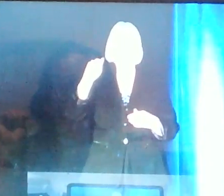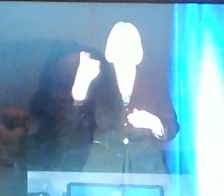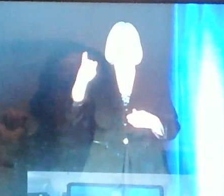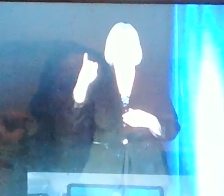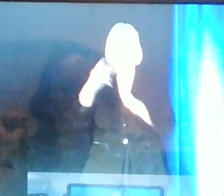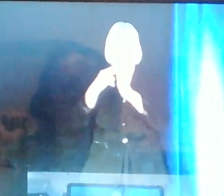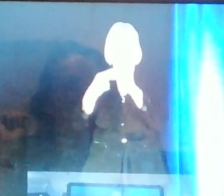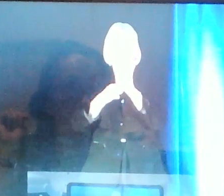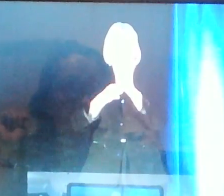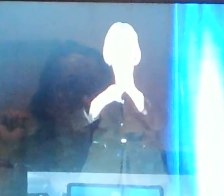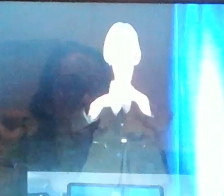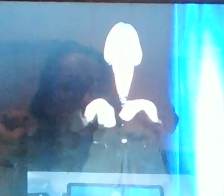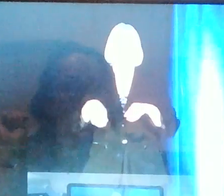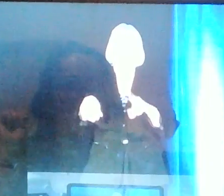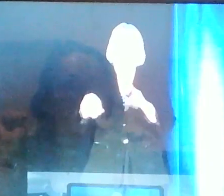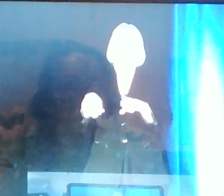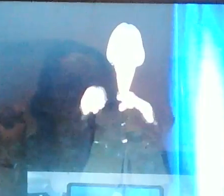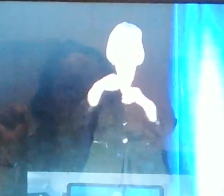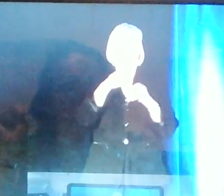That vendette rule.